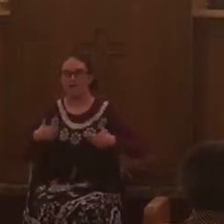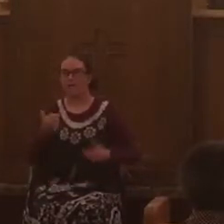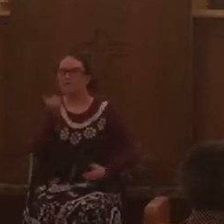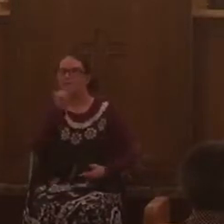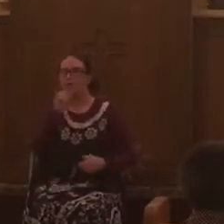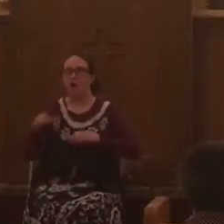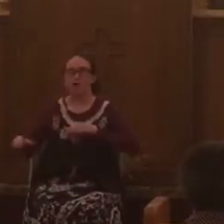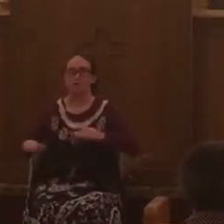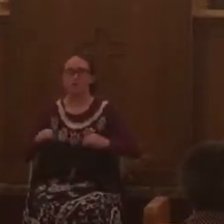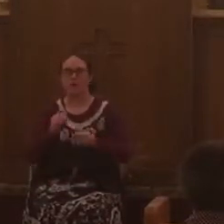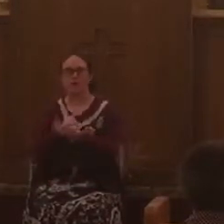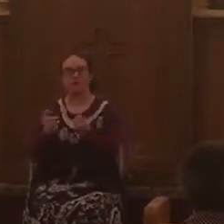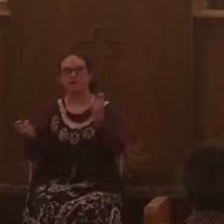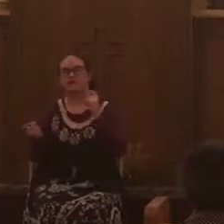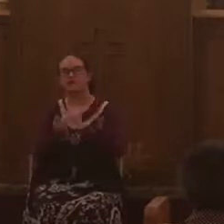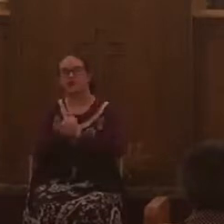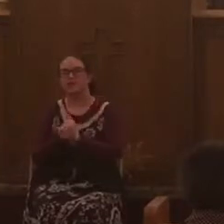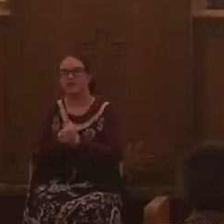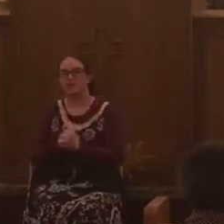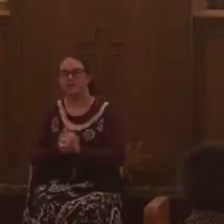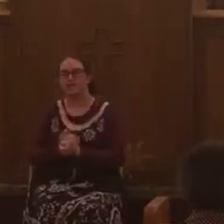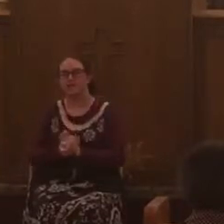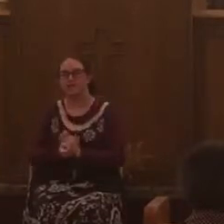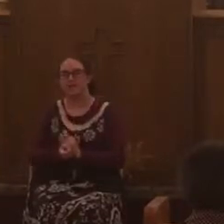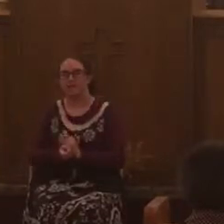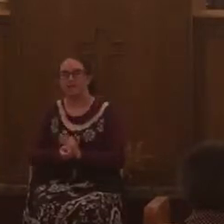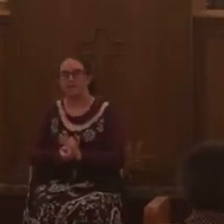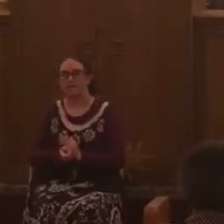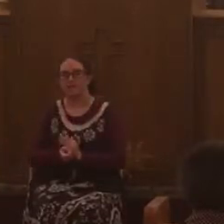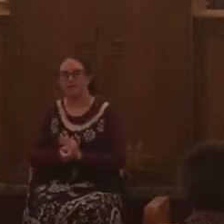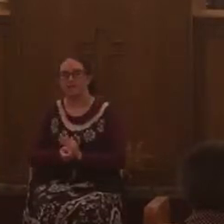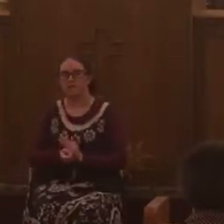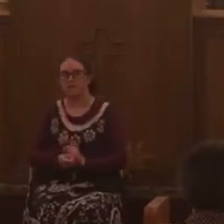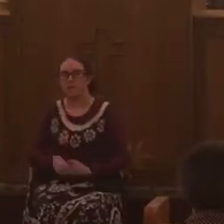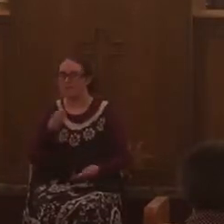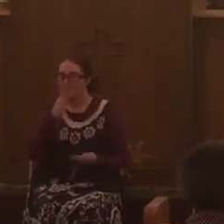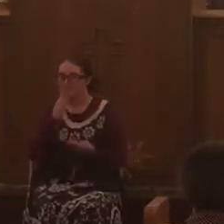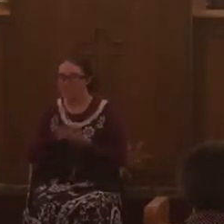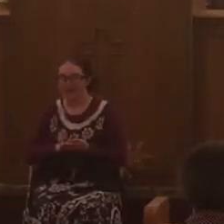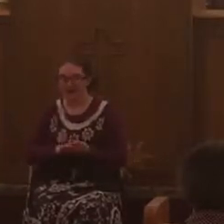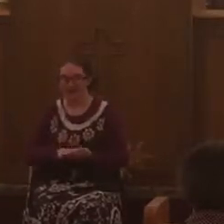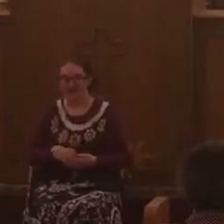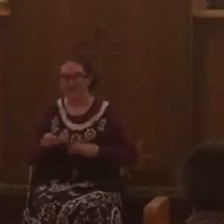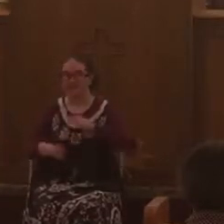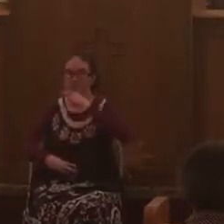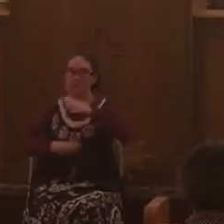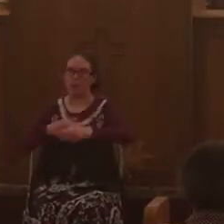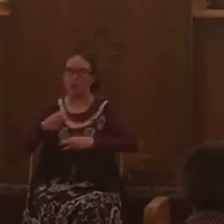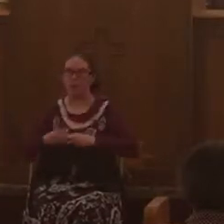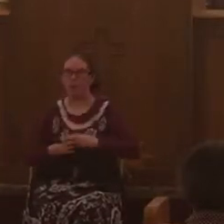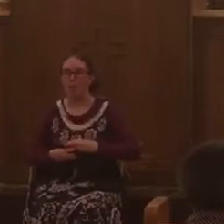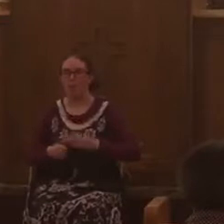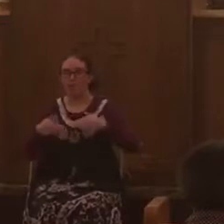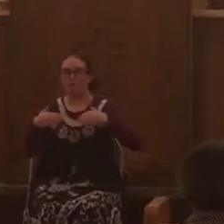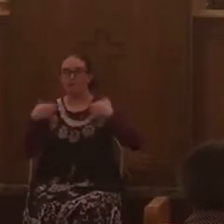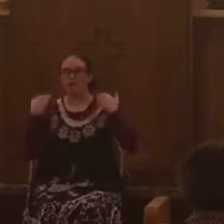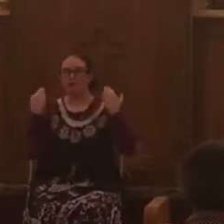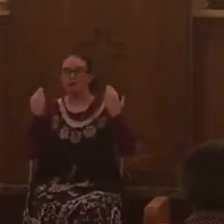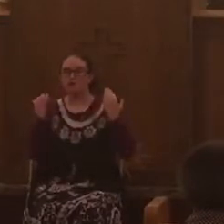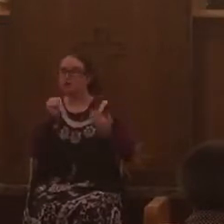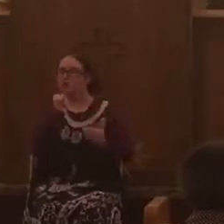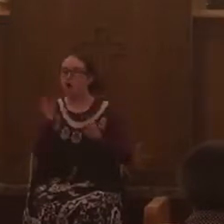You're witnesses of the power of God. You have experienced it for yourself. It